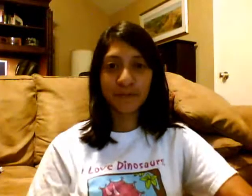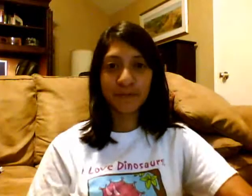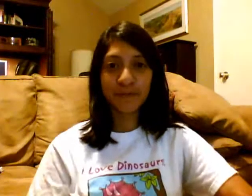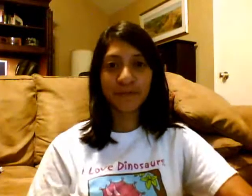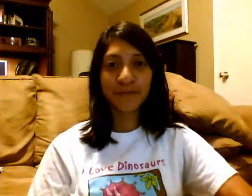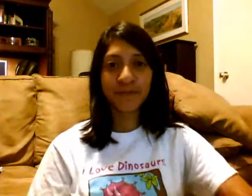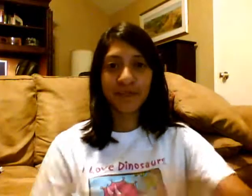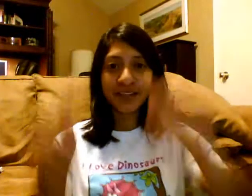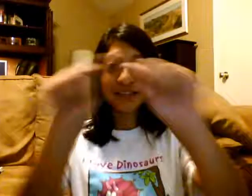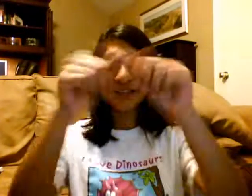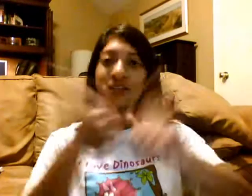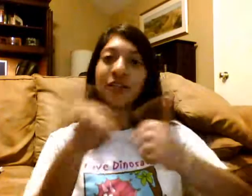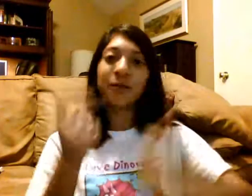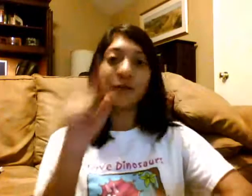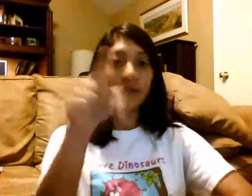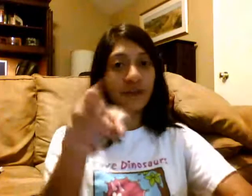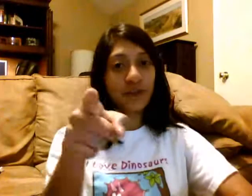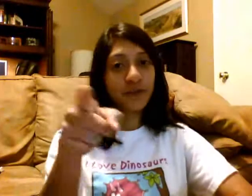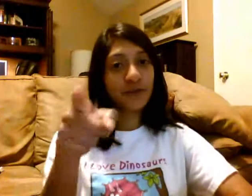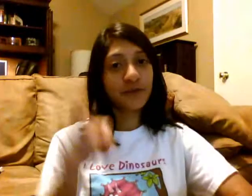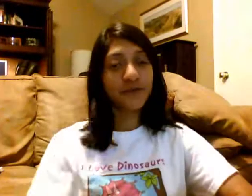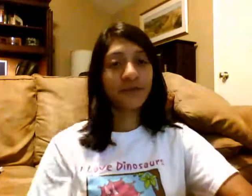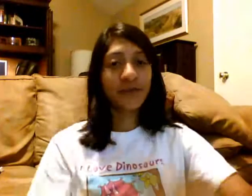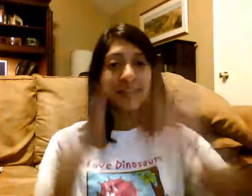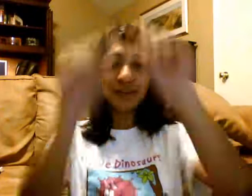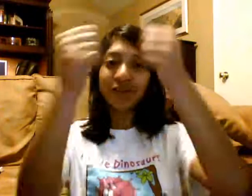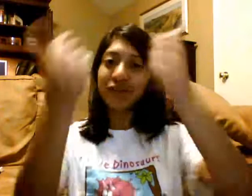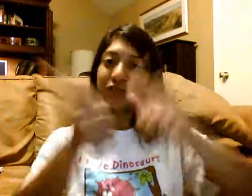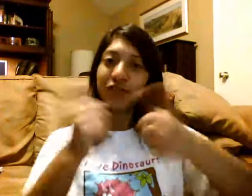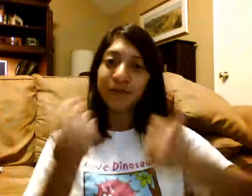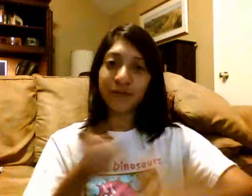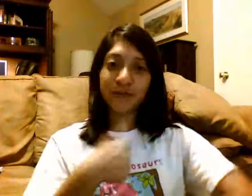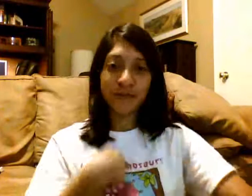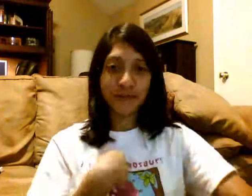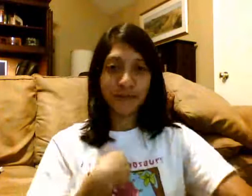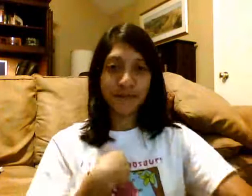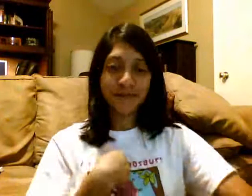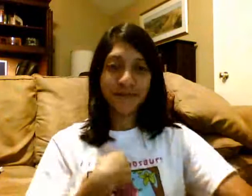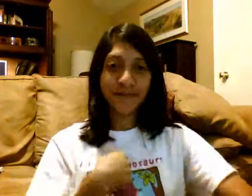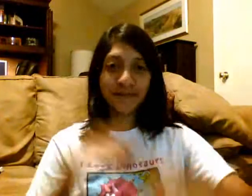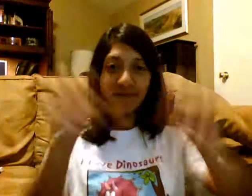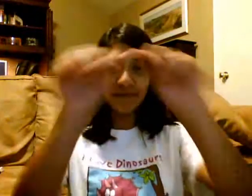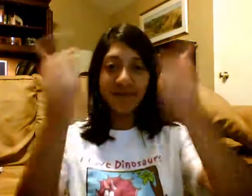The shape of you, the shape of me, the shape of everything I